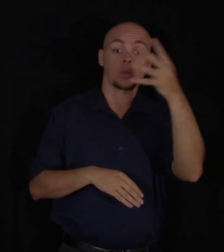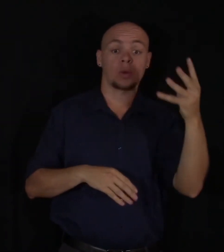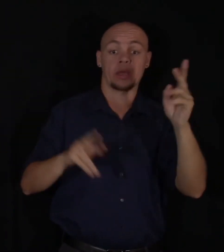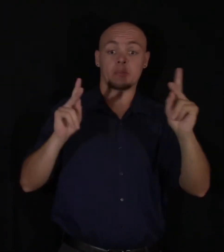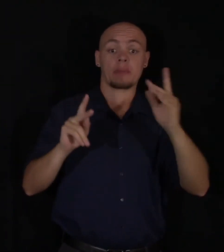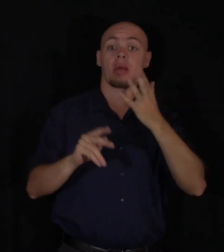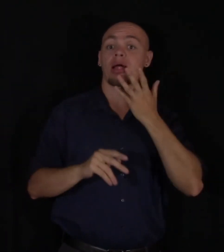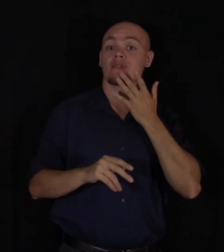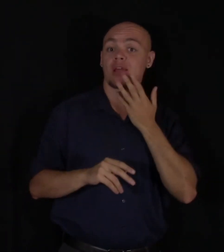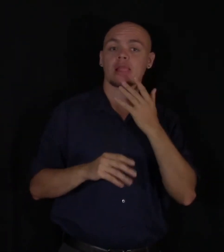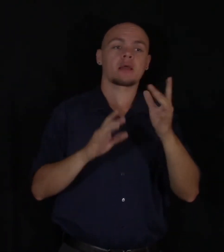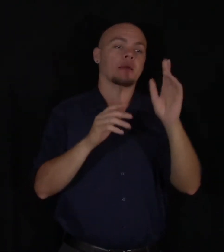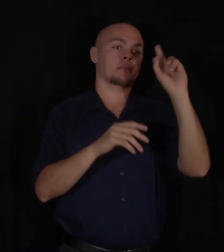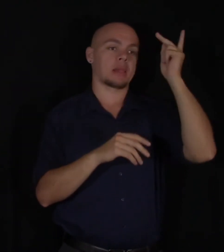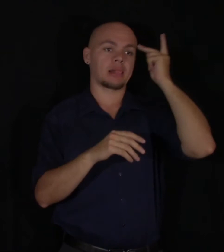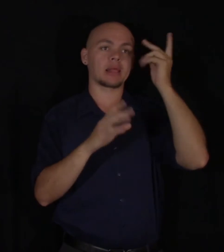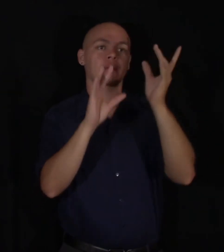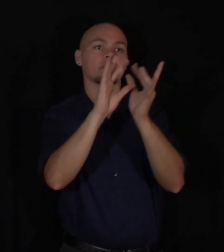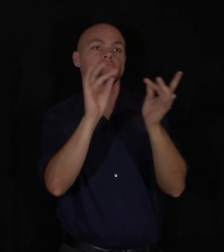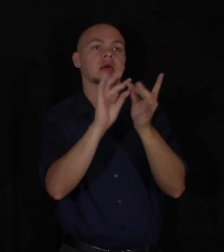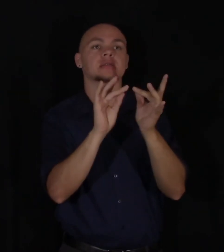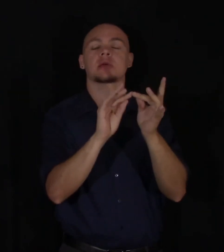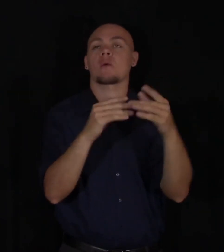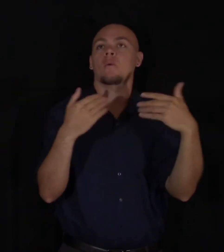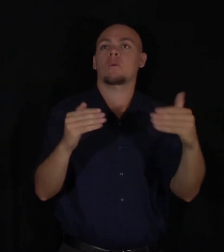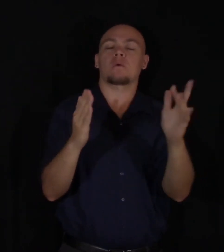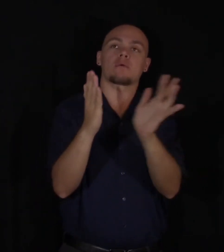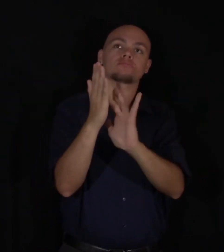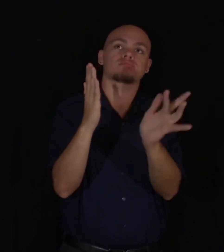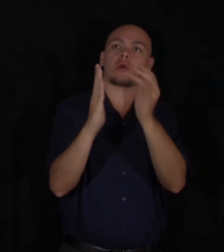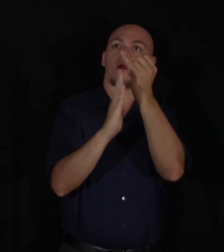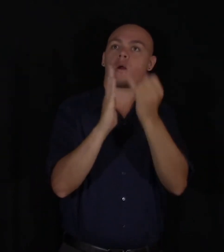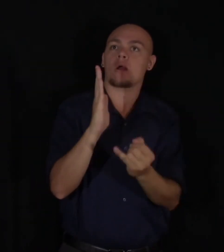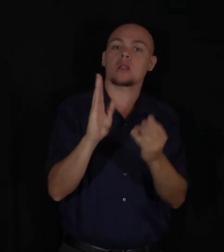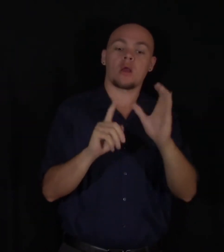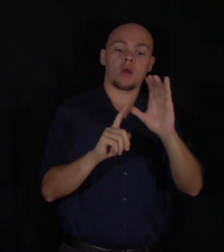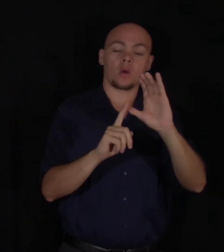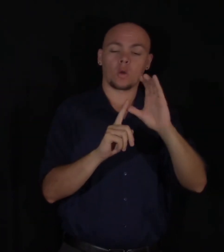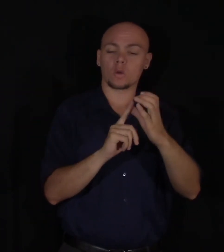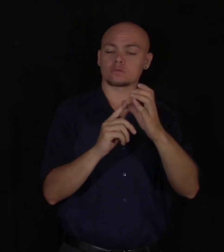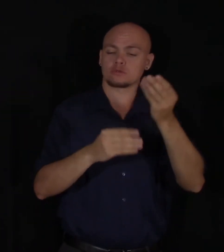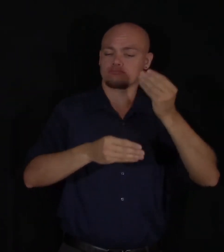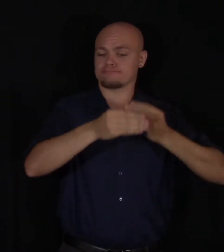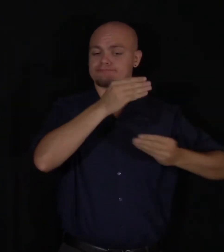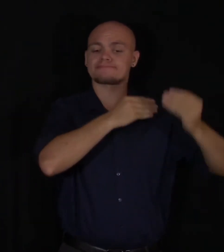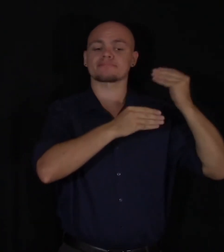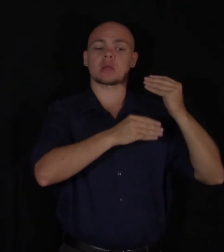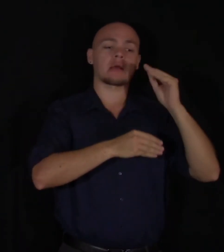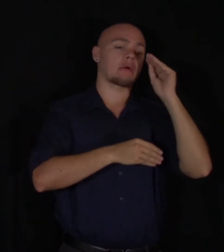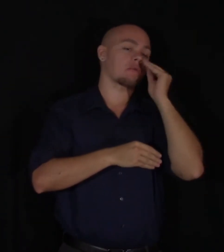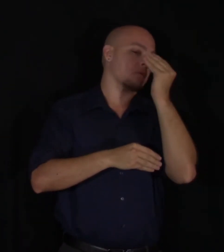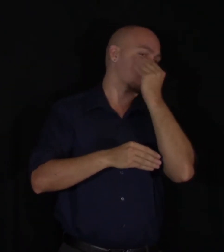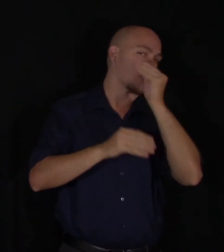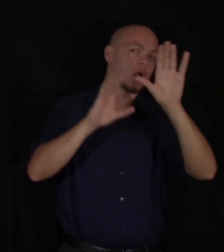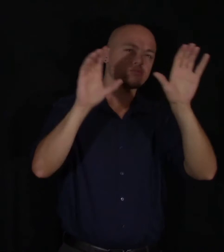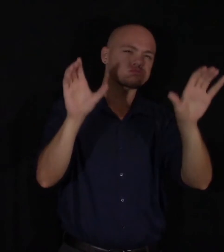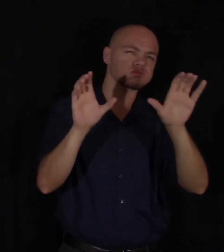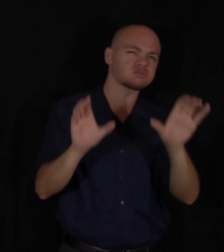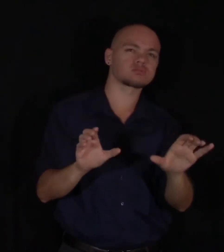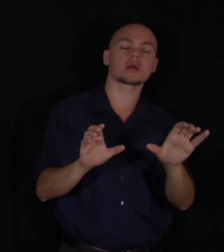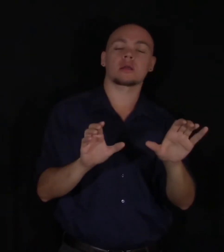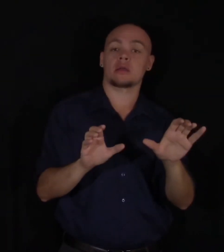political messages, and flamboyant portraits of our cultural ancestors adorned with synthetic floral arrangements, and by doing